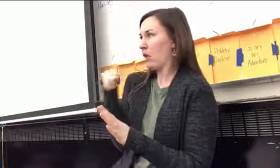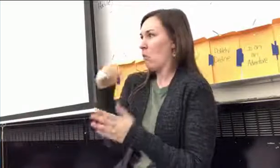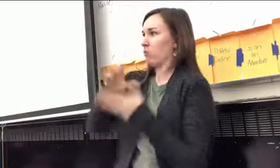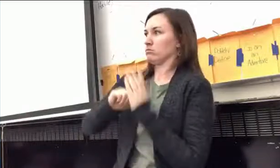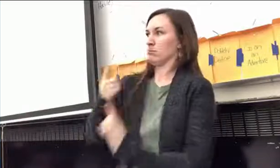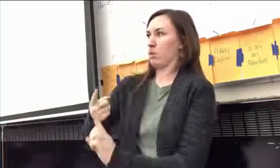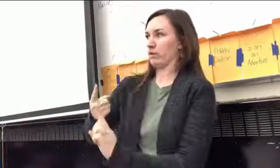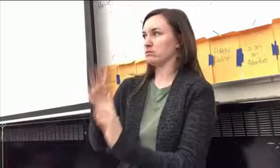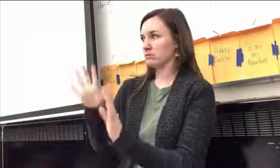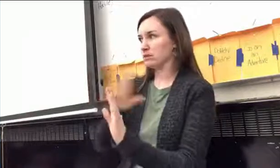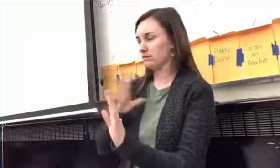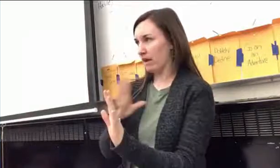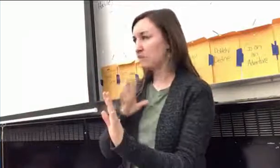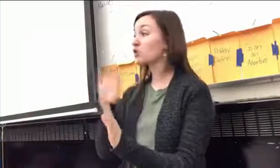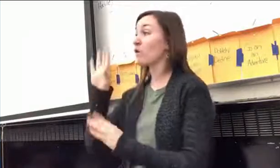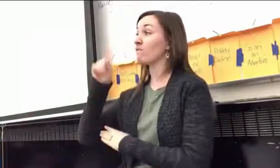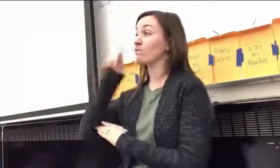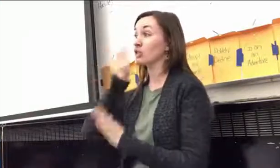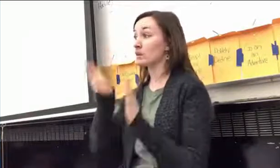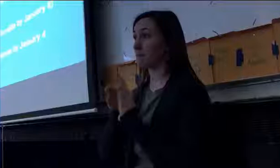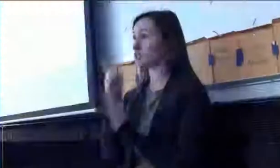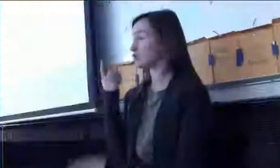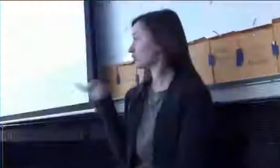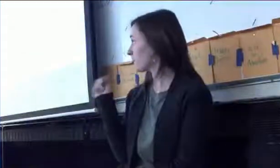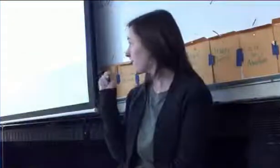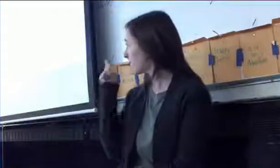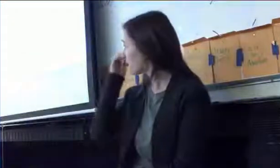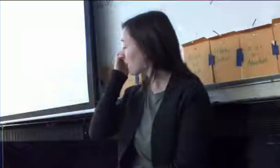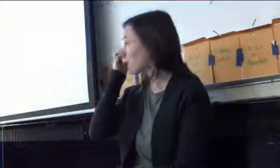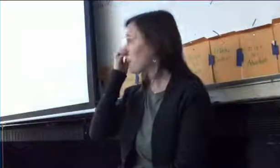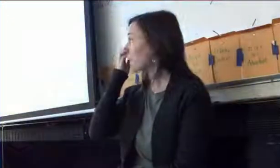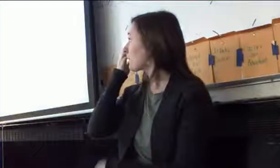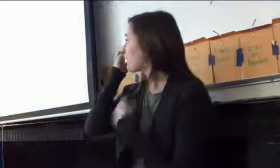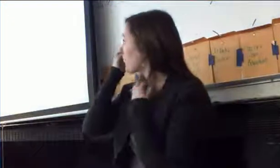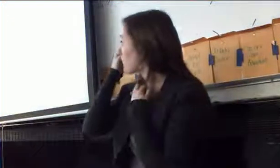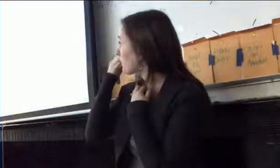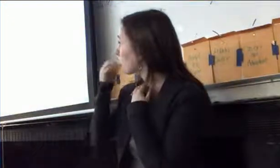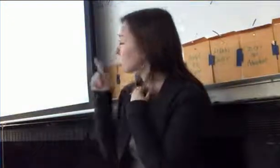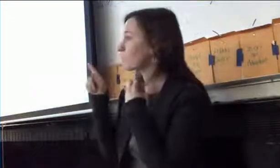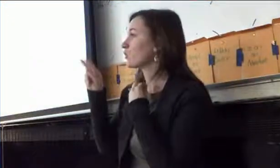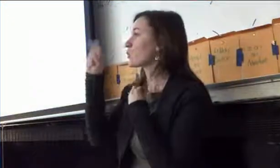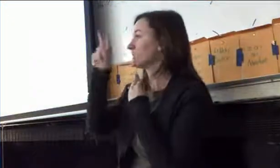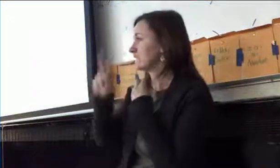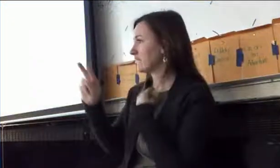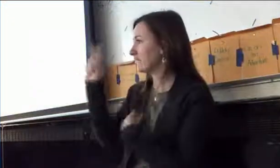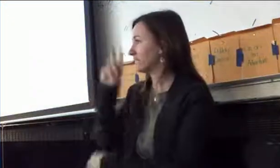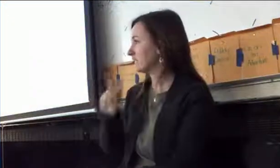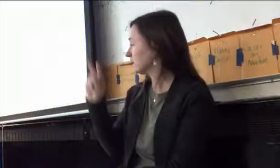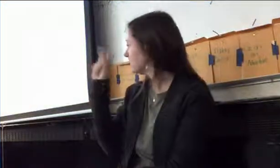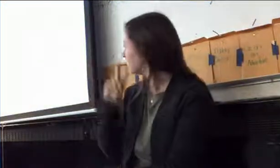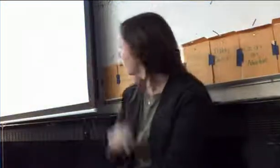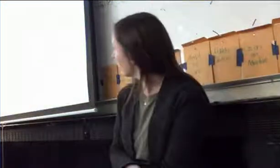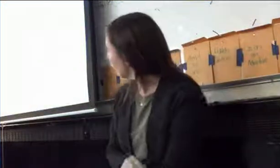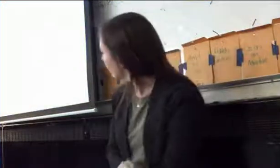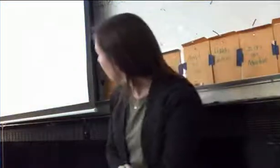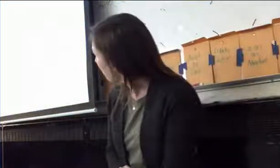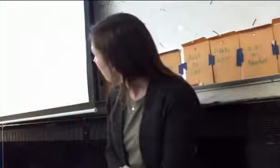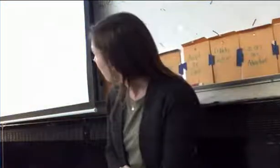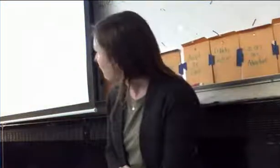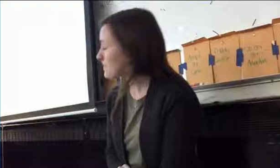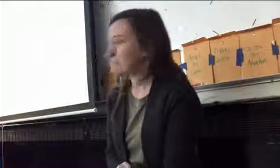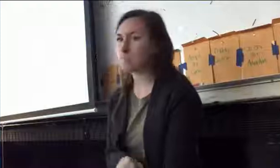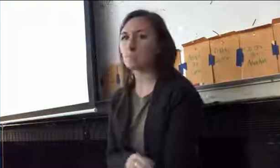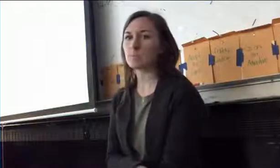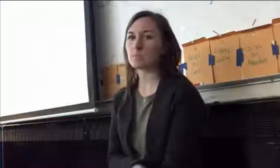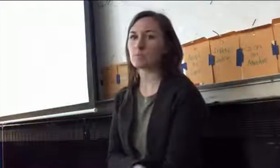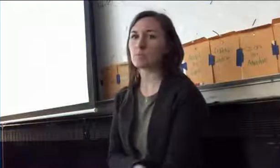be your first picture. So I want you to go ahead and study it. Okay, looking at this picture, trying to